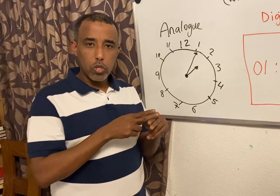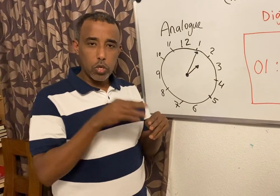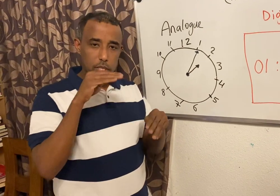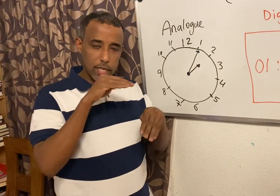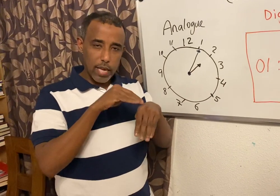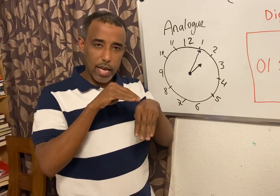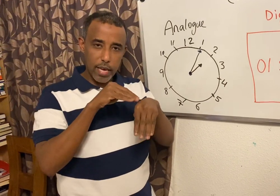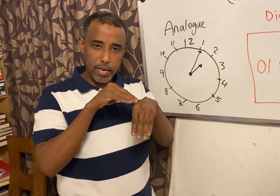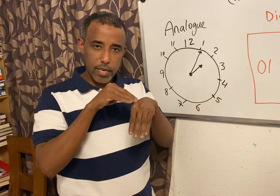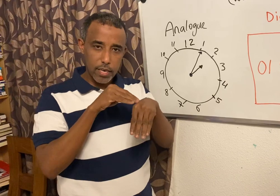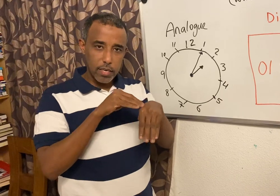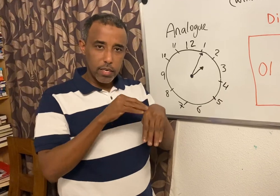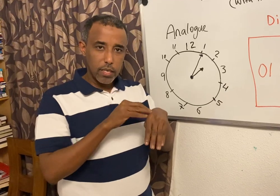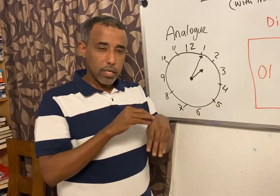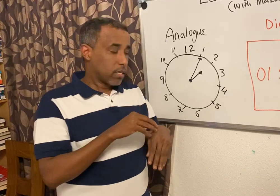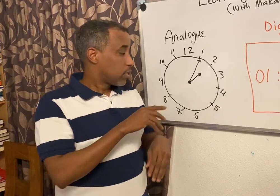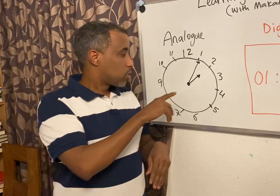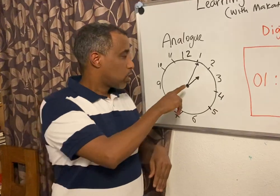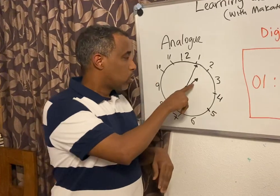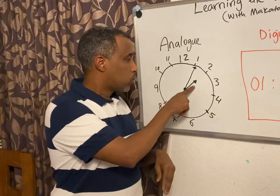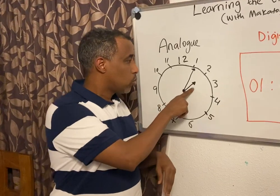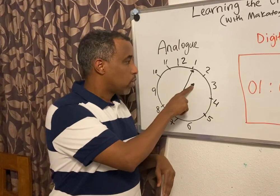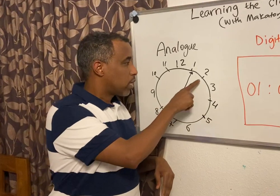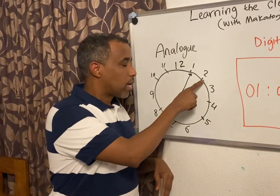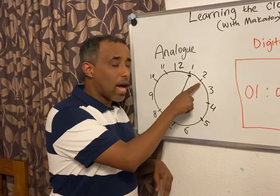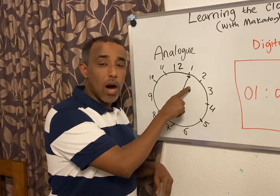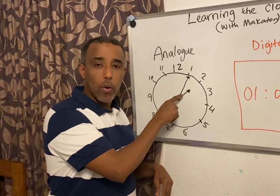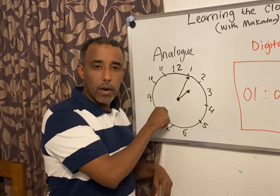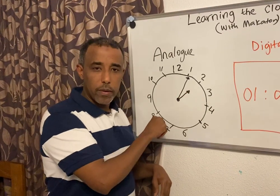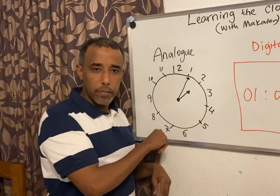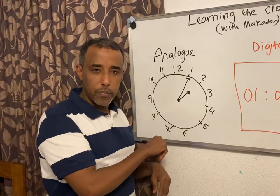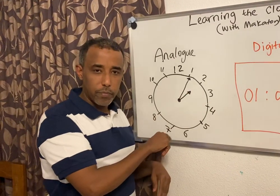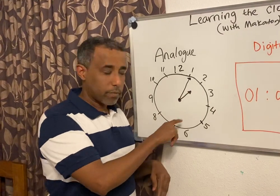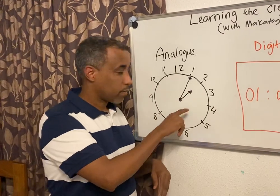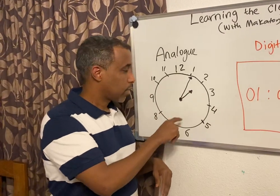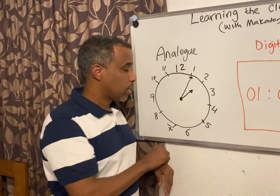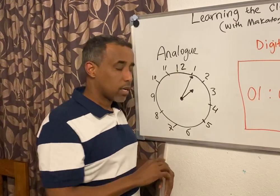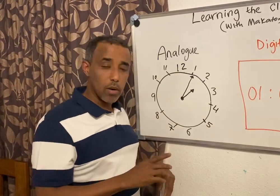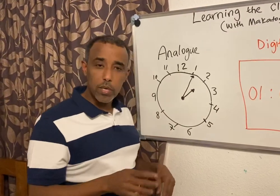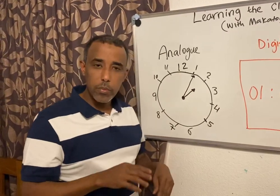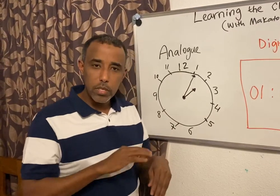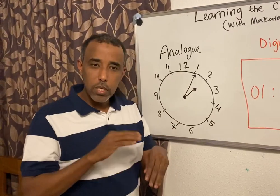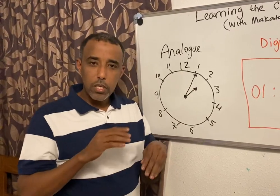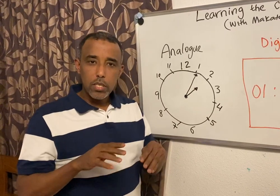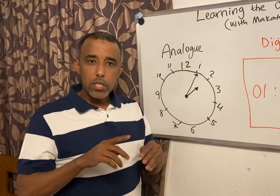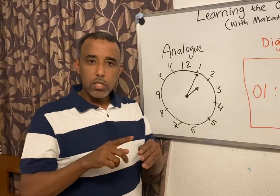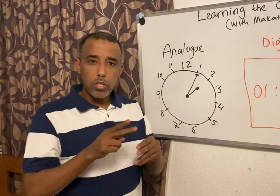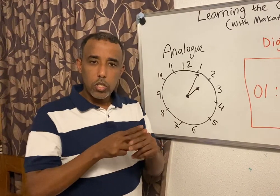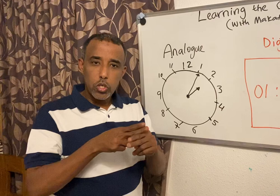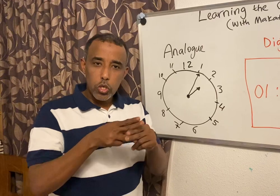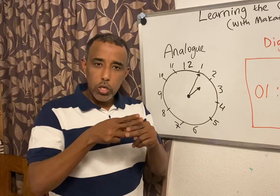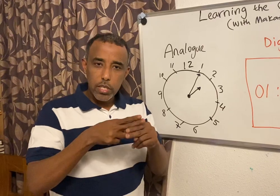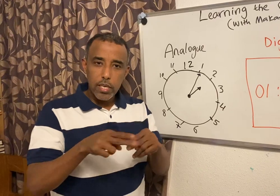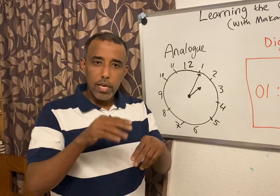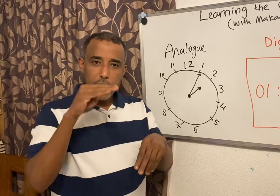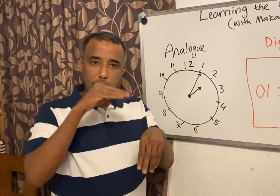the short hand tells you hour. I'll repeat. The short